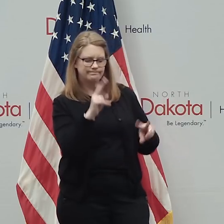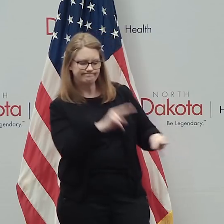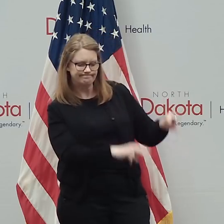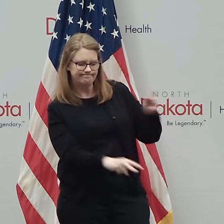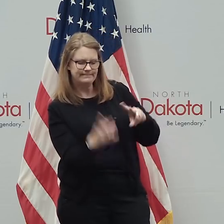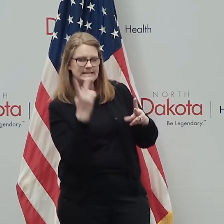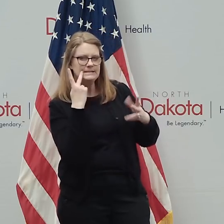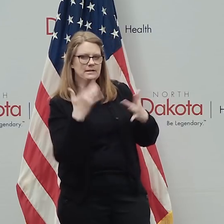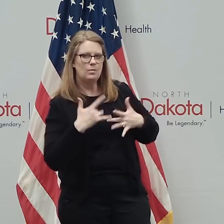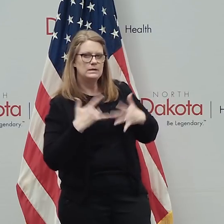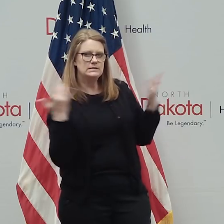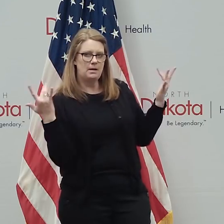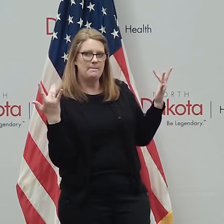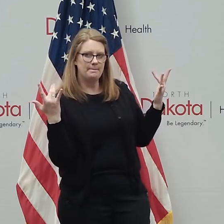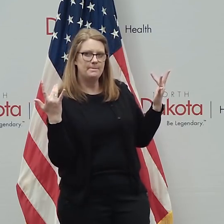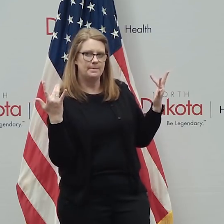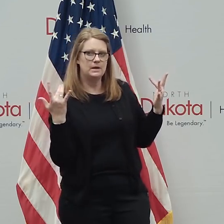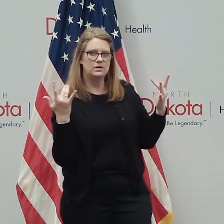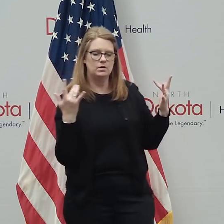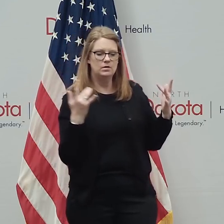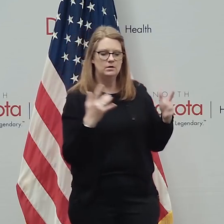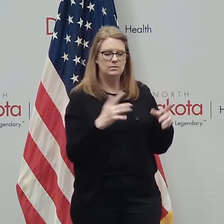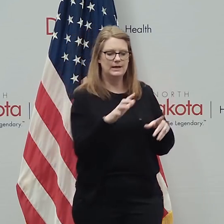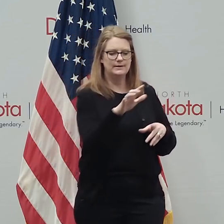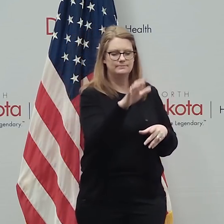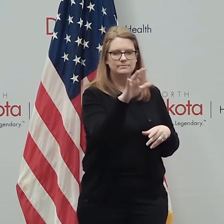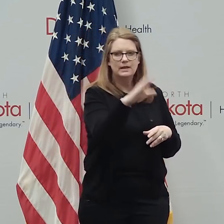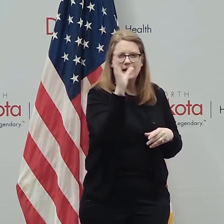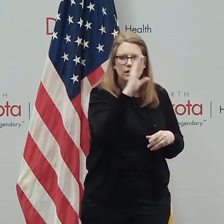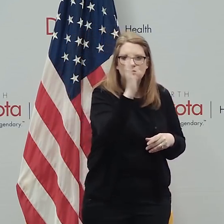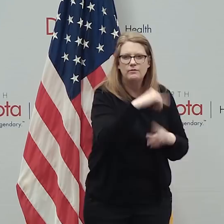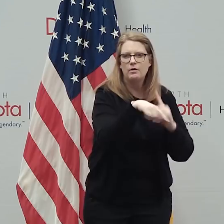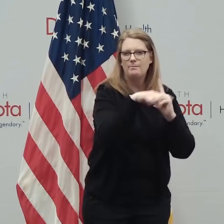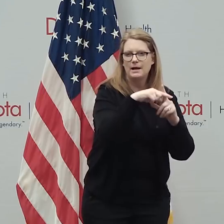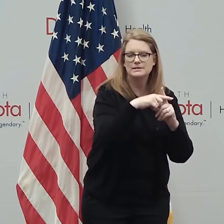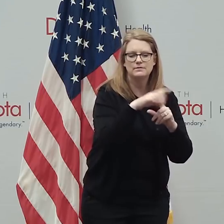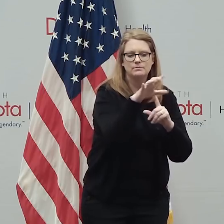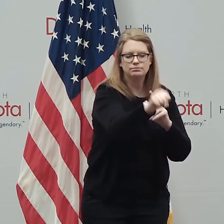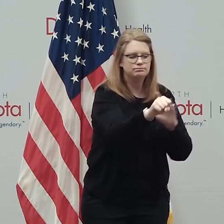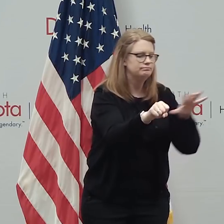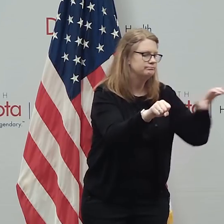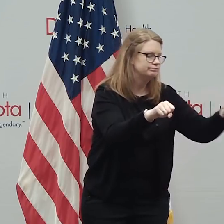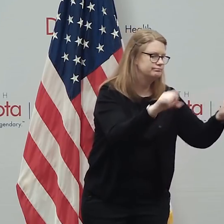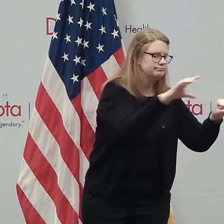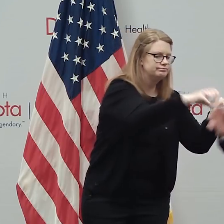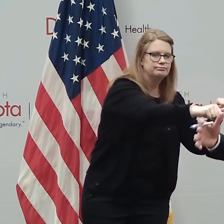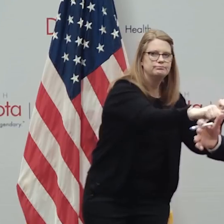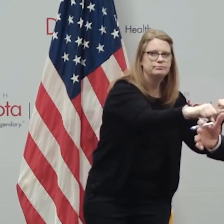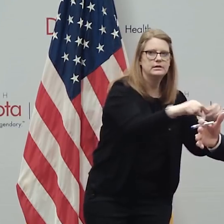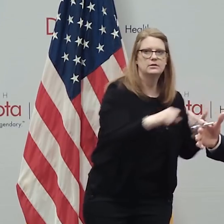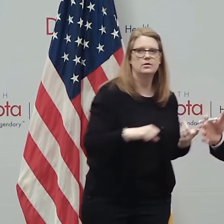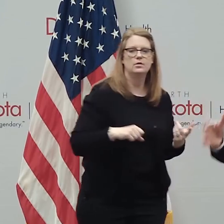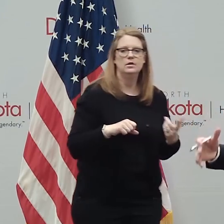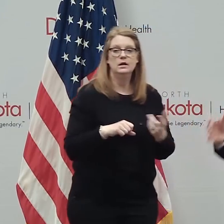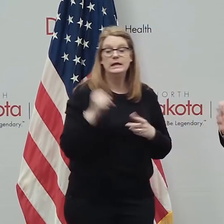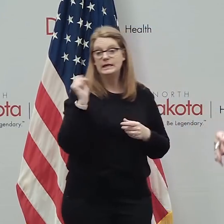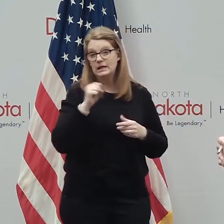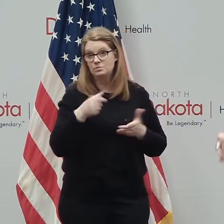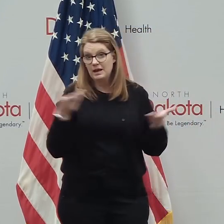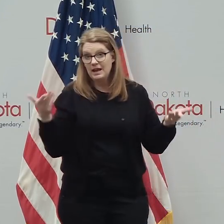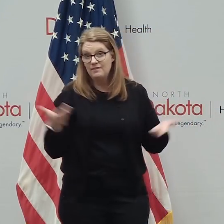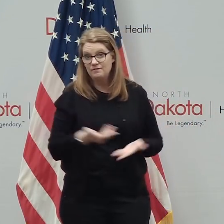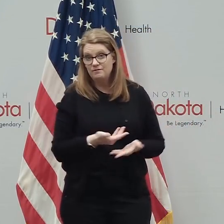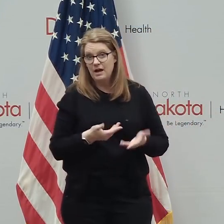sure that we can get out ahead of the virus, as opposed to if we're trying to invite people who've been exposed